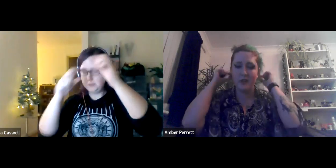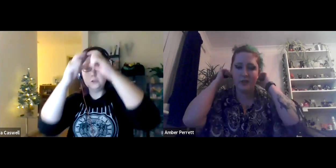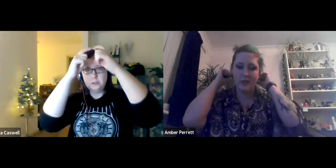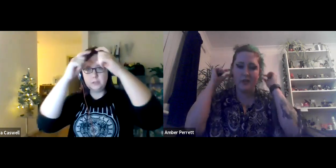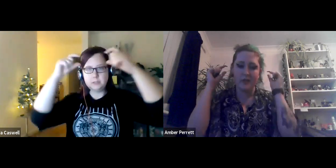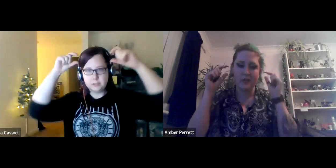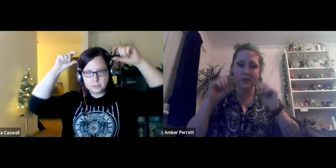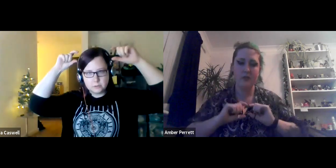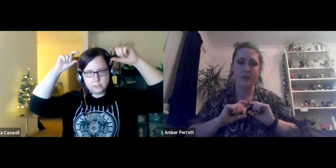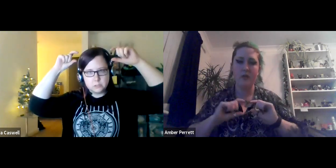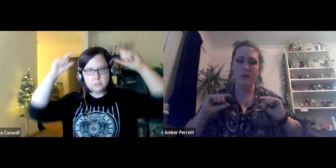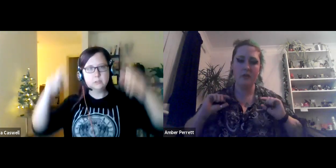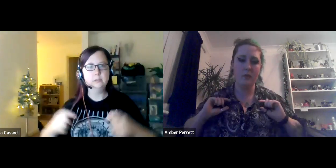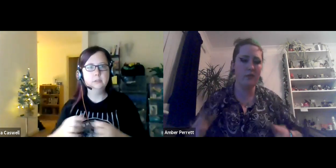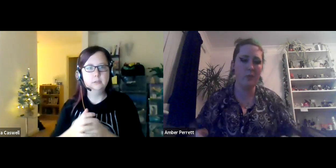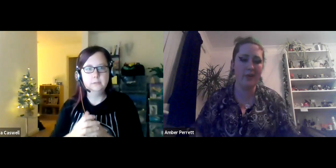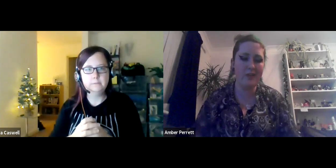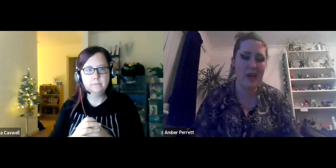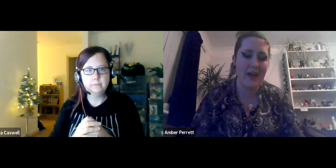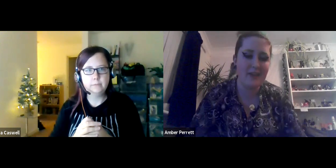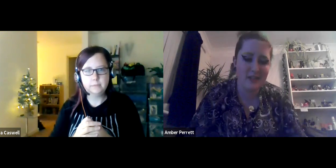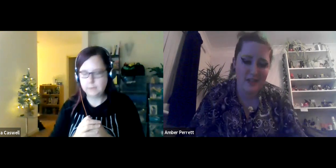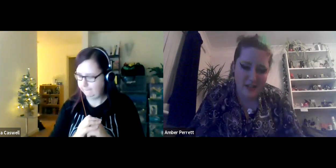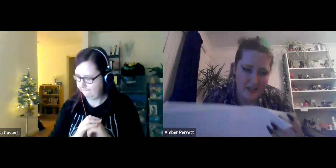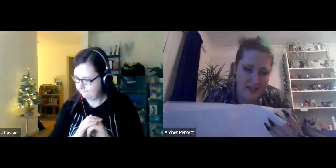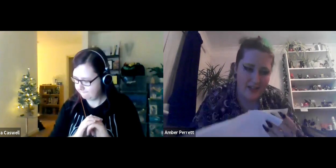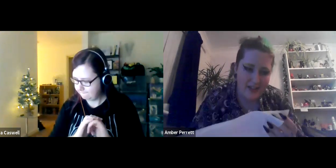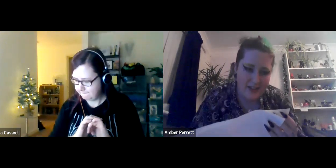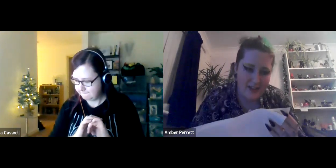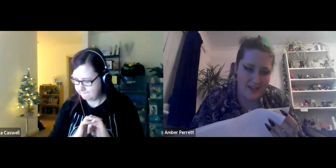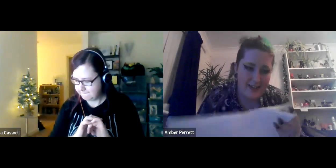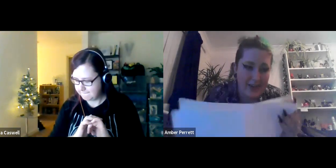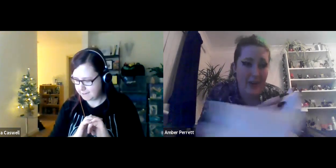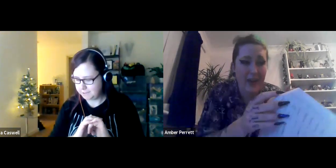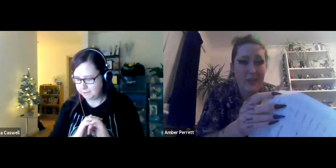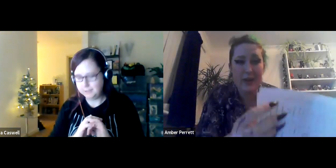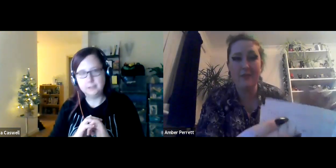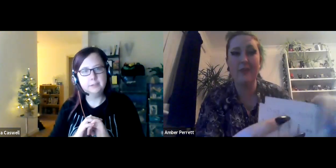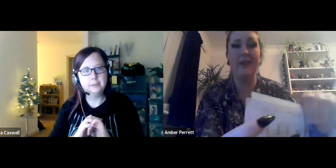No, that's college. What's the one at chest? Look, that's what I have written.